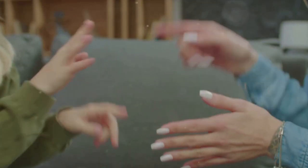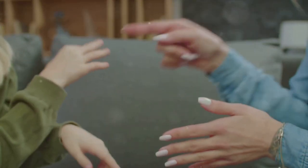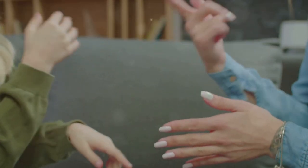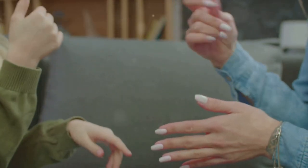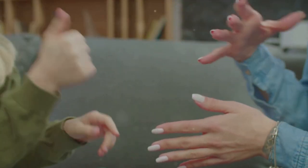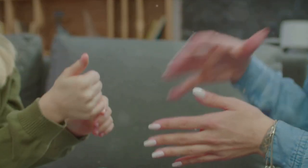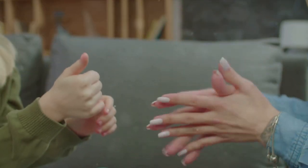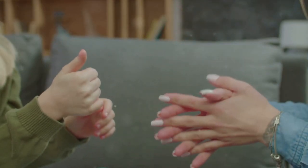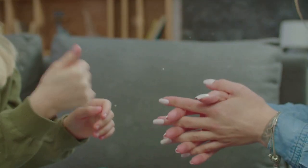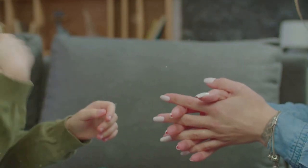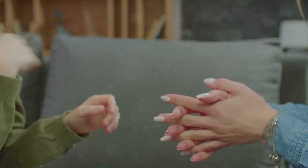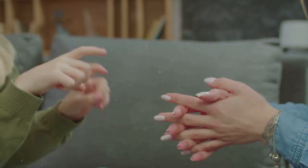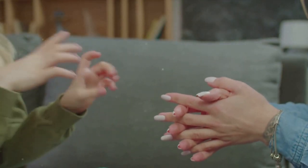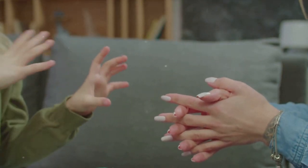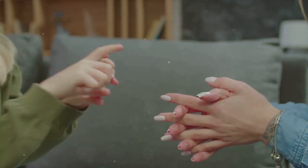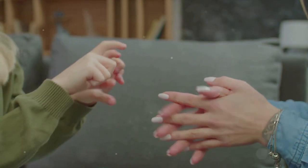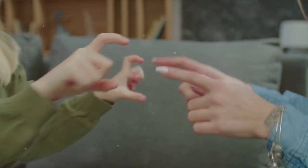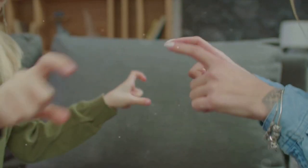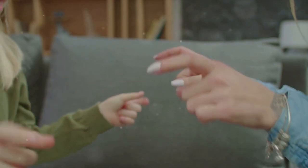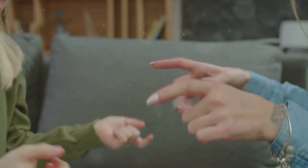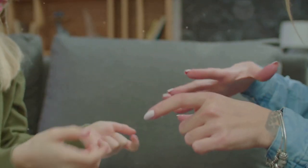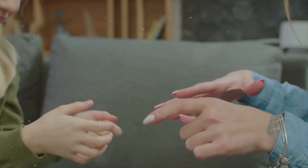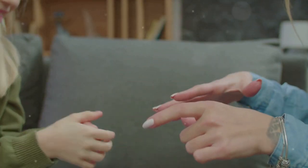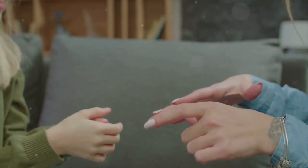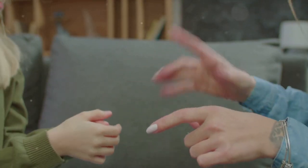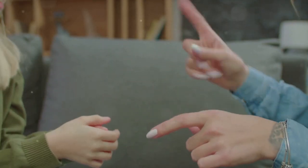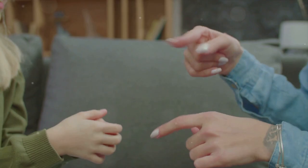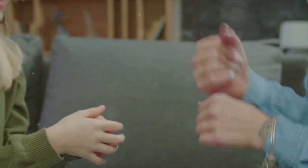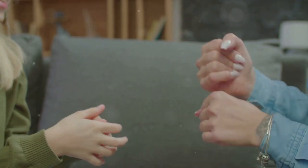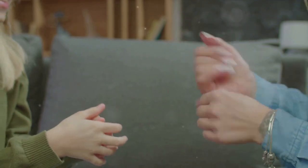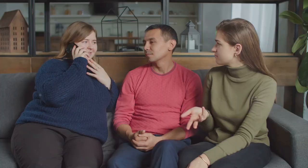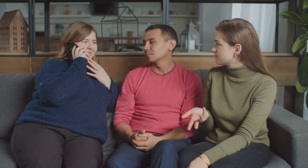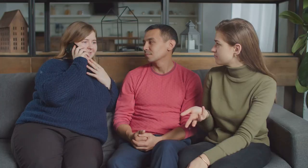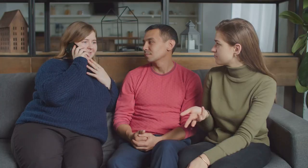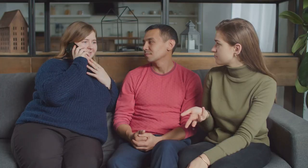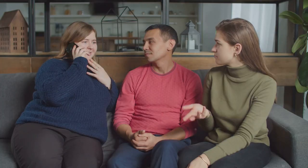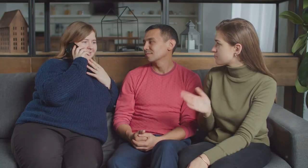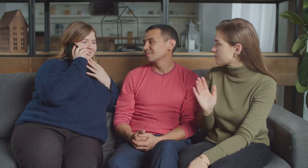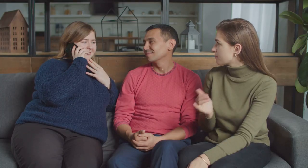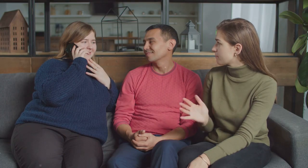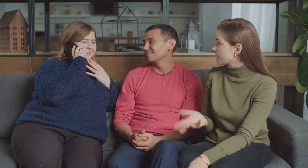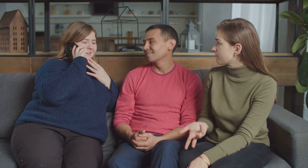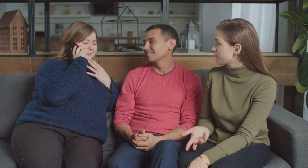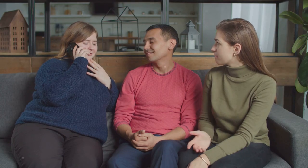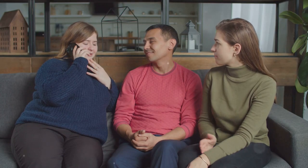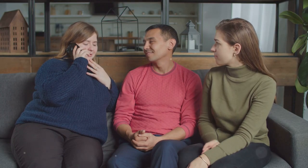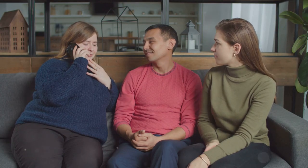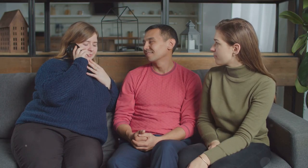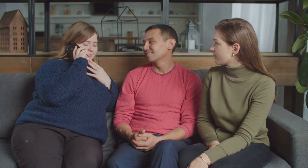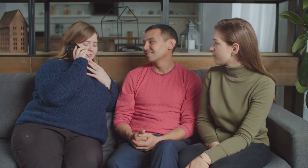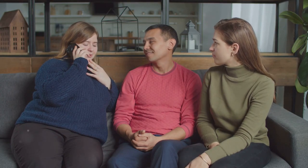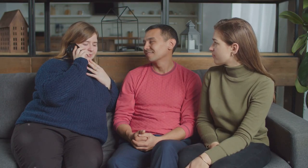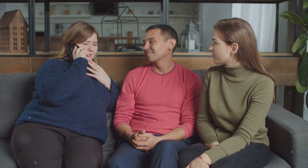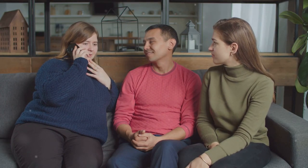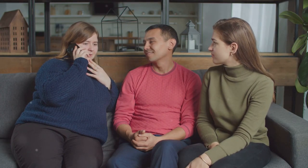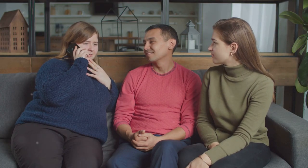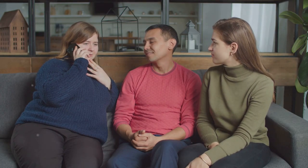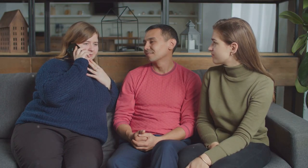world has slowly come to understand and appreciate this truth. As the profession of sign language interpreting has grown, so has our